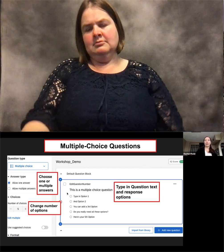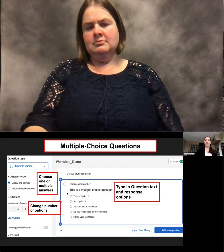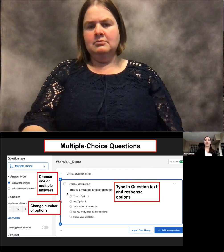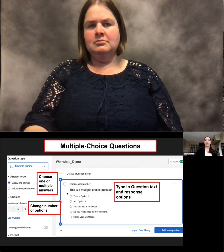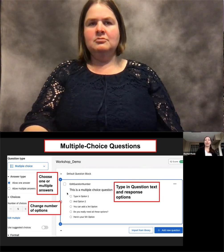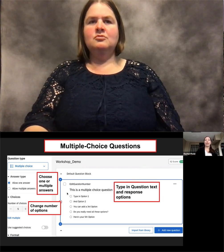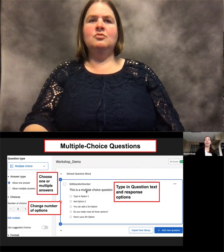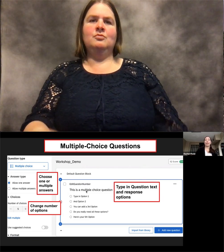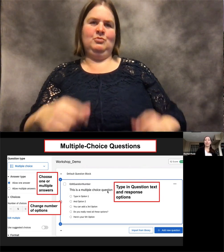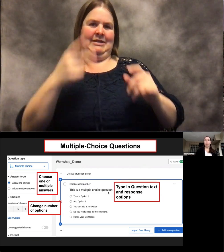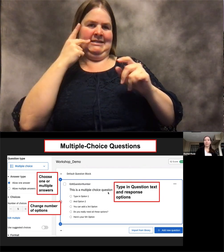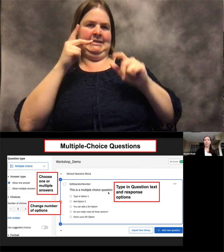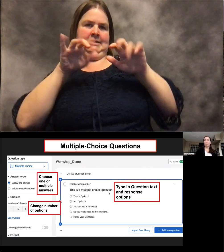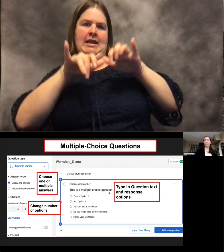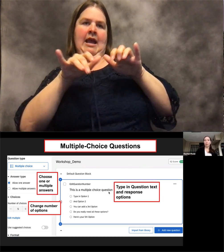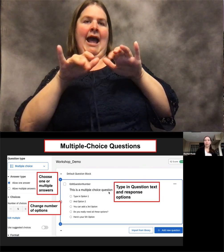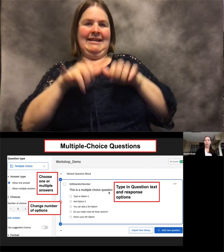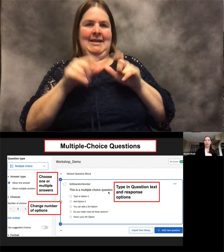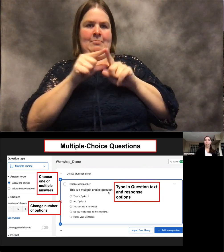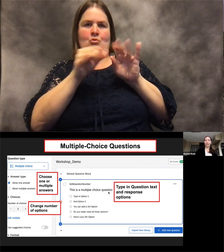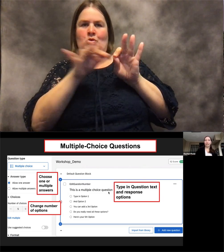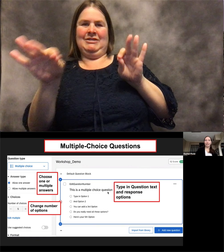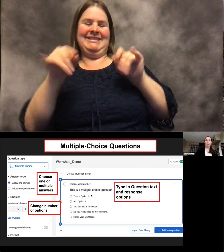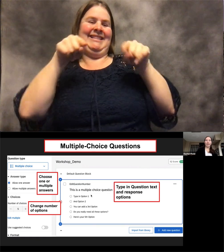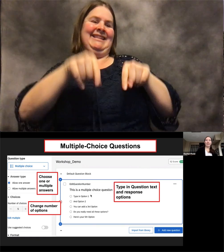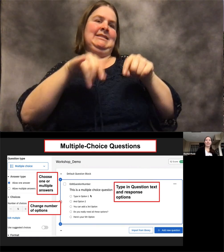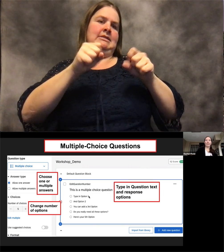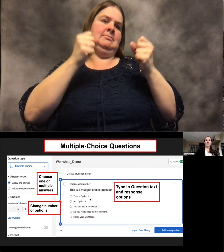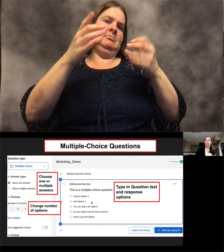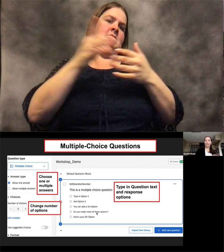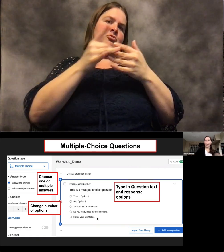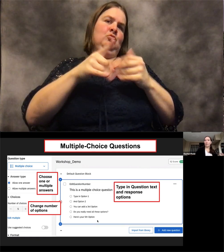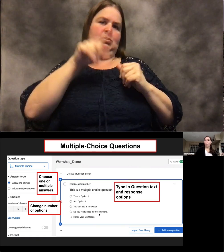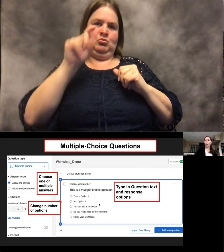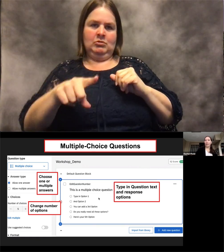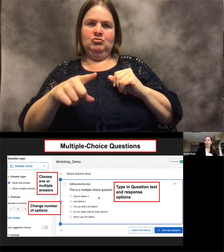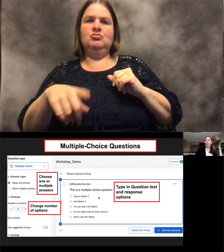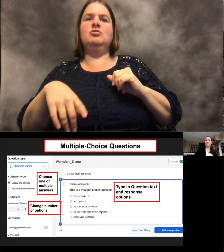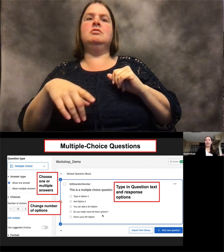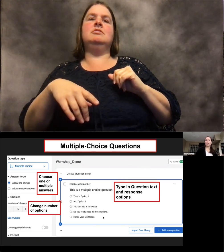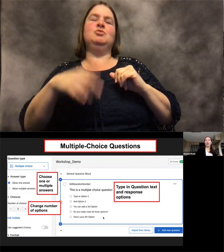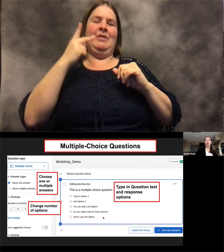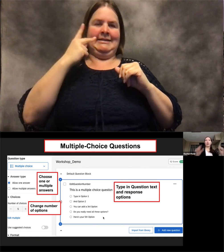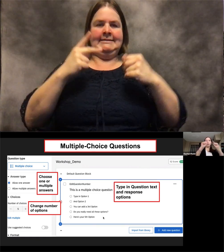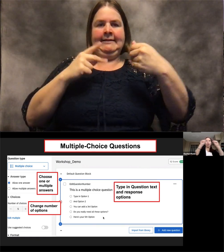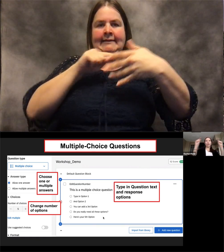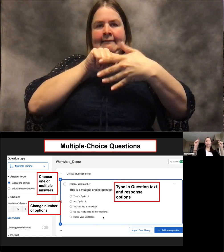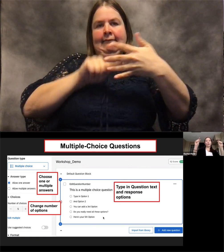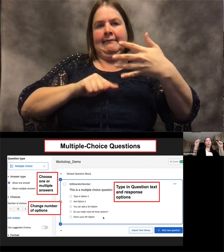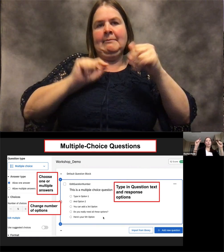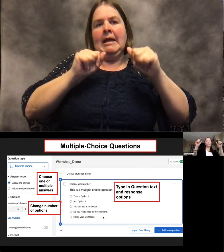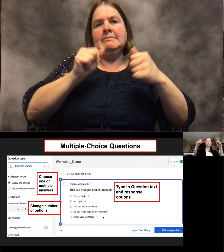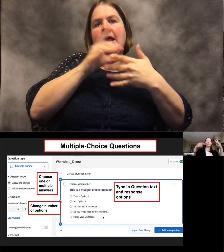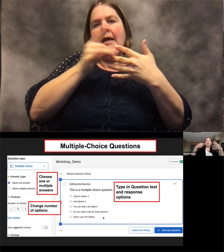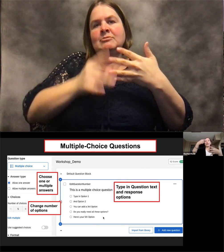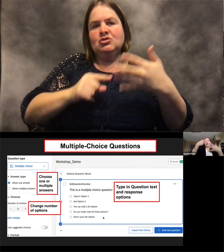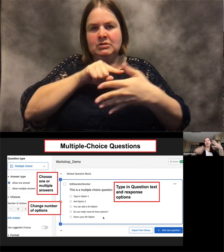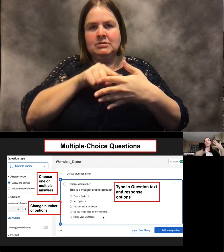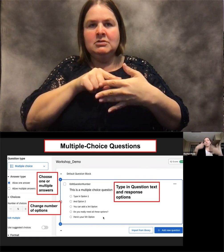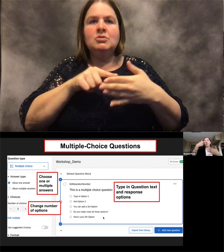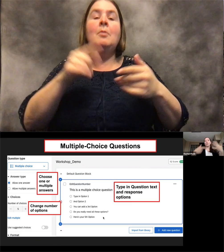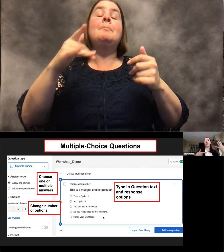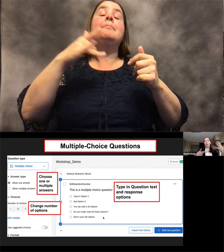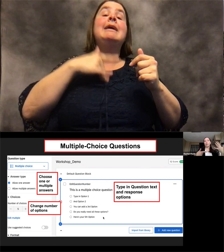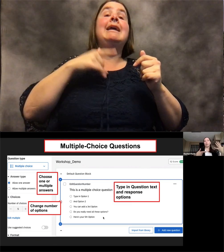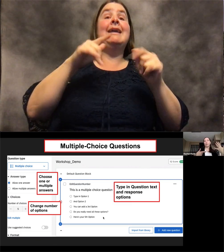I've typed out here, this is a multiple choice question. This is kind of what that looks like. So it will give you a question statement